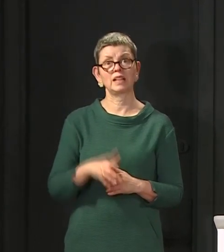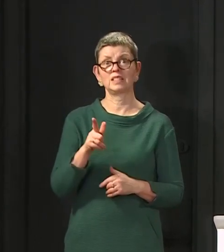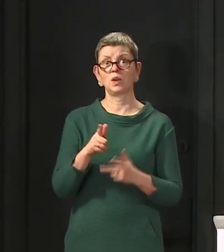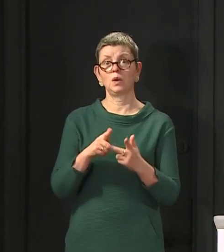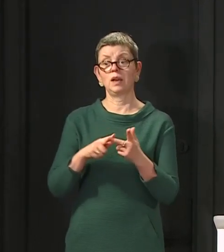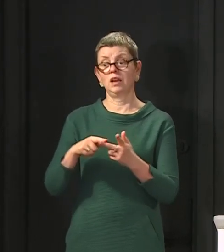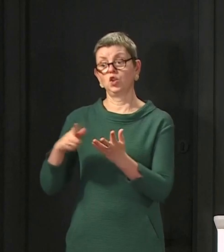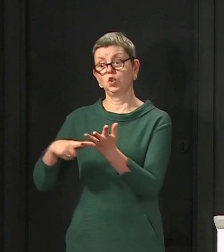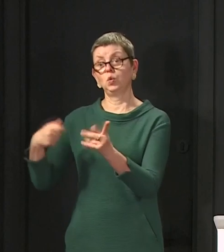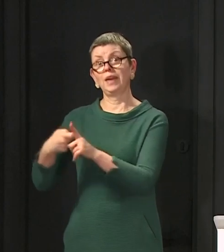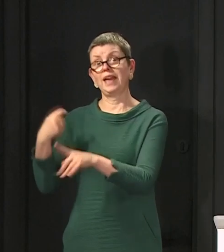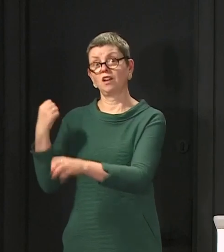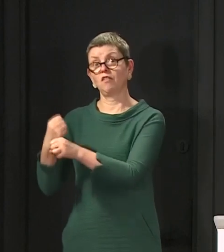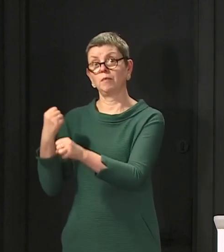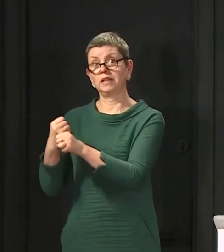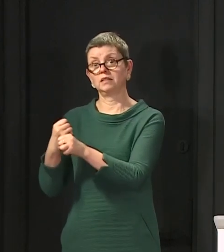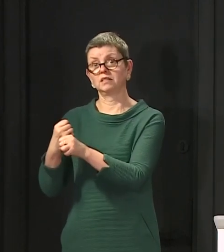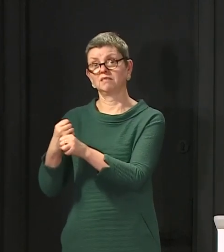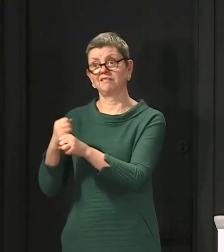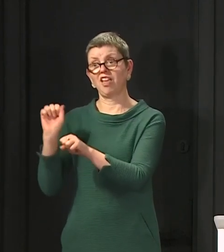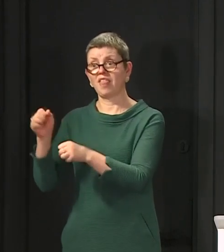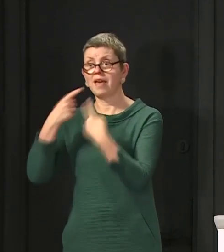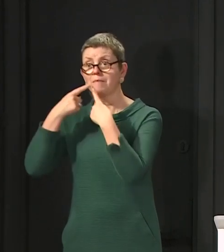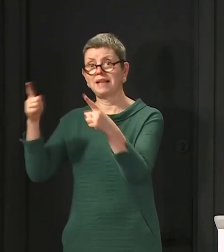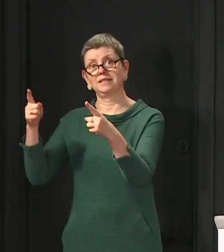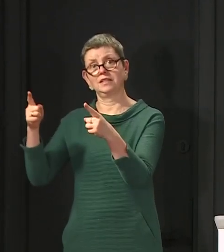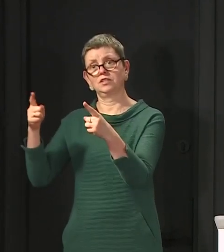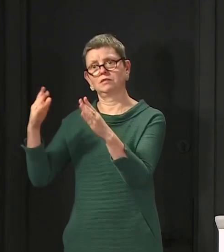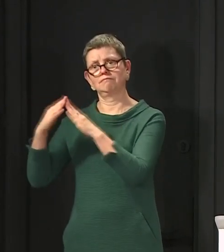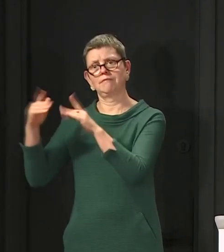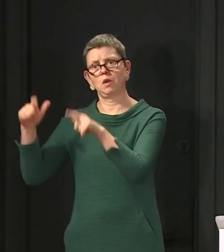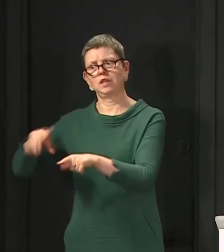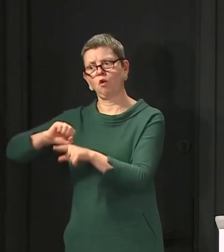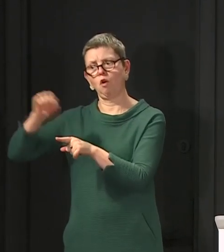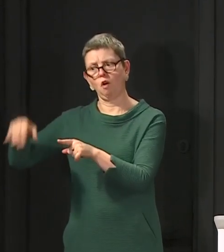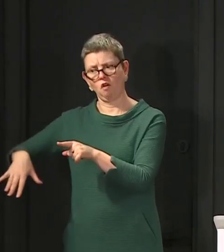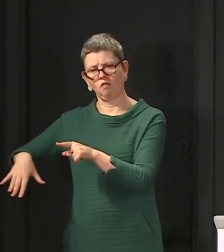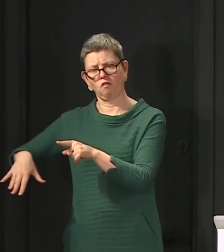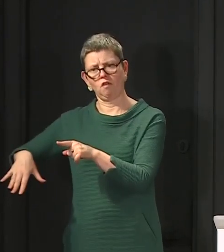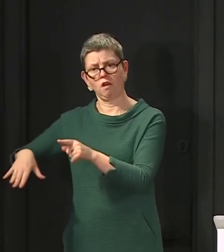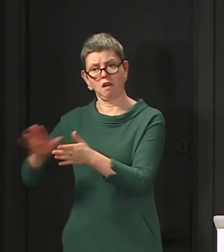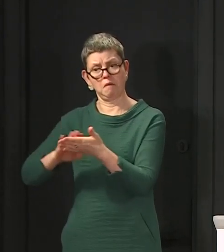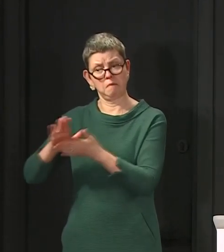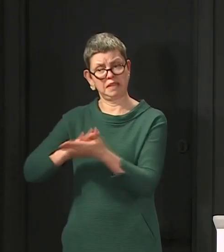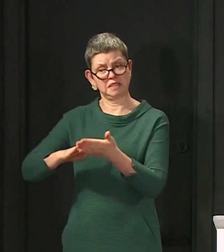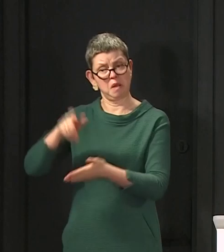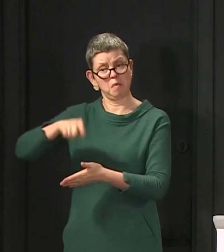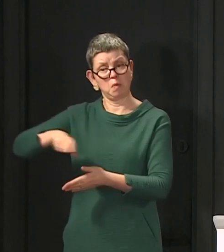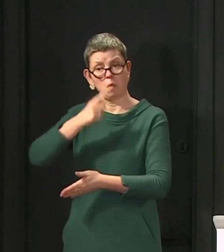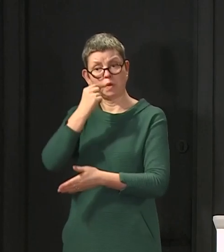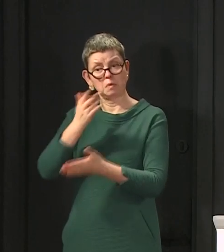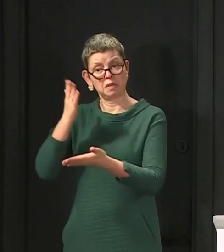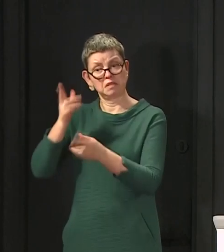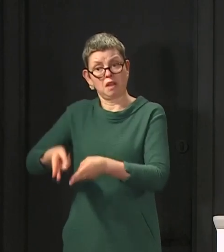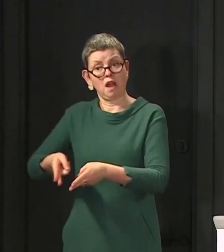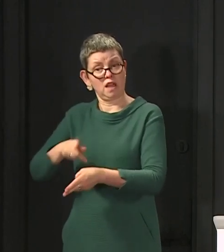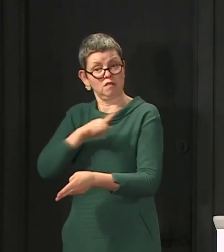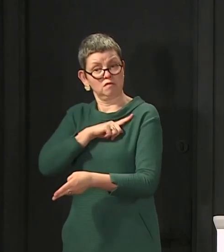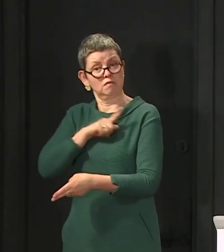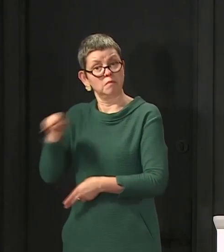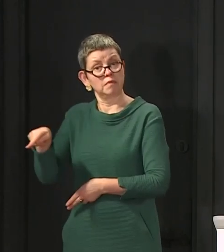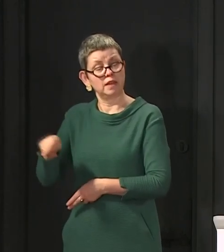by the UK government? And given that there is now mixed messaging, are the Scottish and UK governments still following